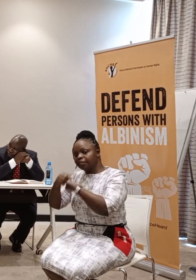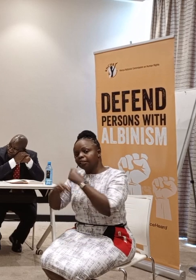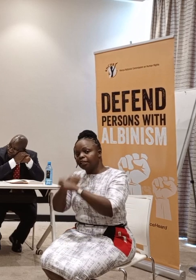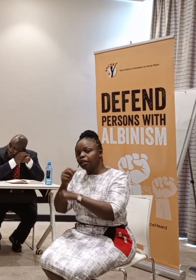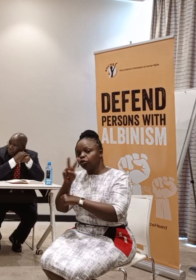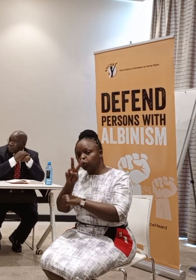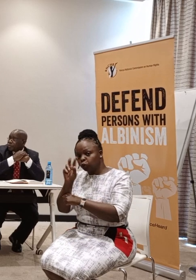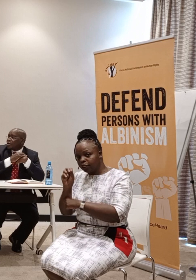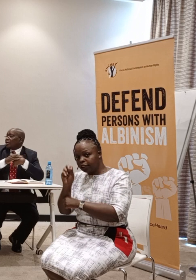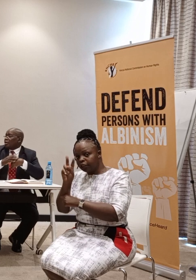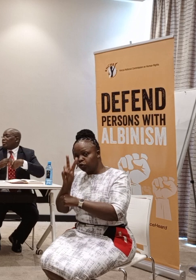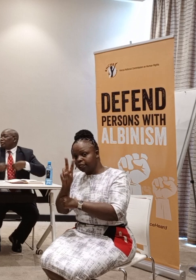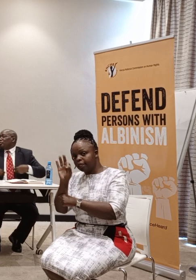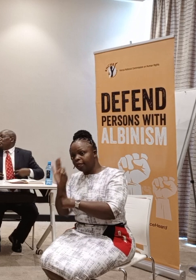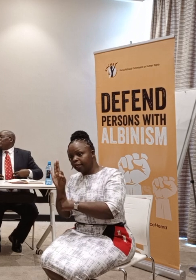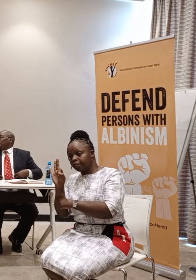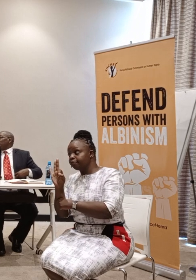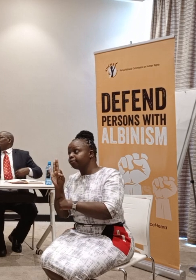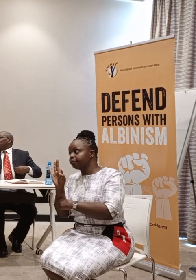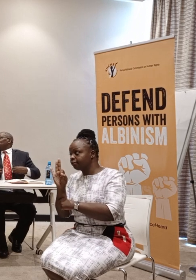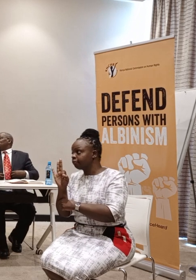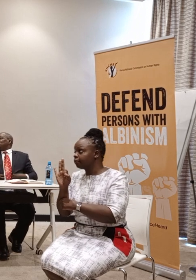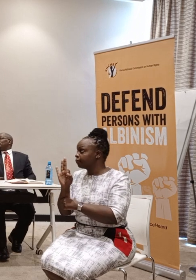2023, the year of the Lord.